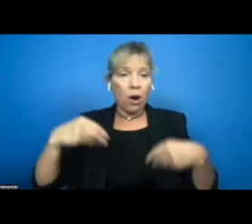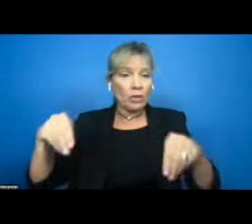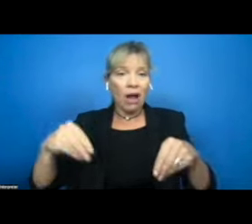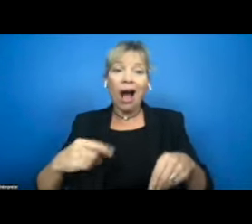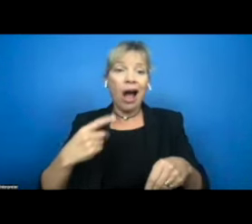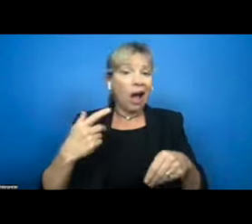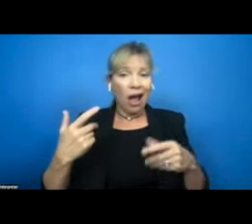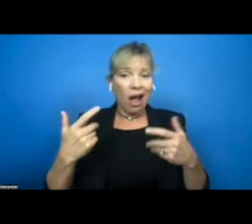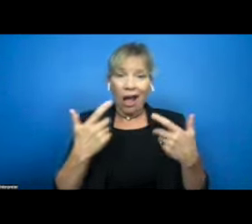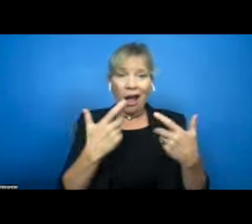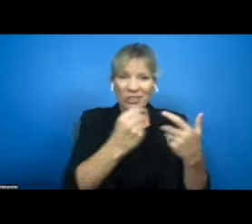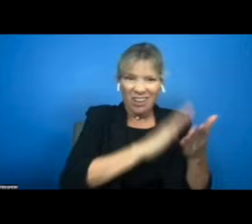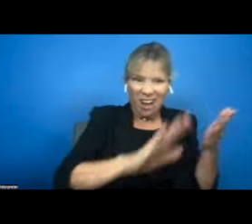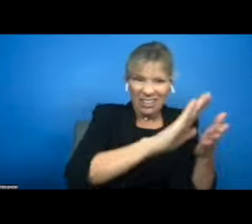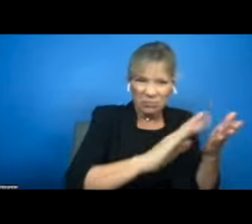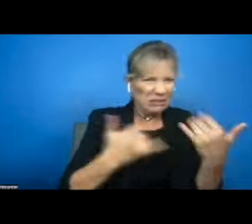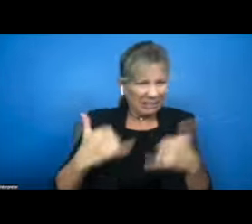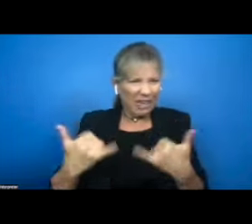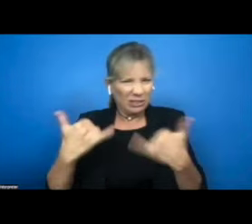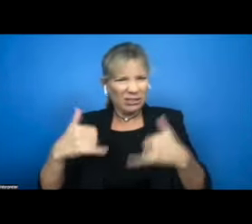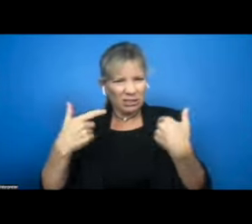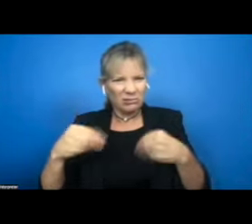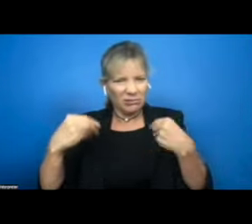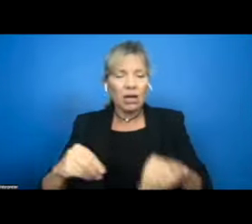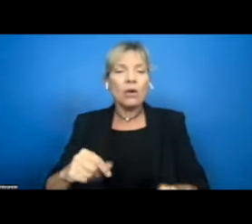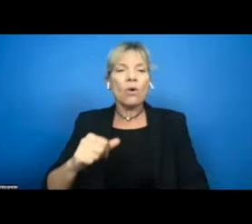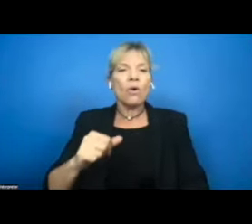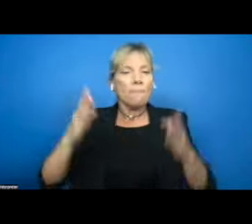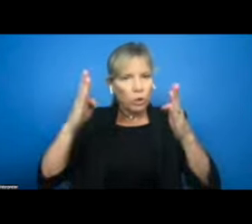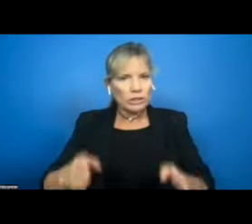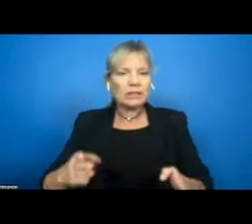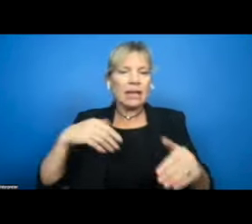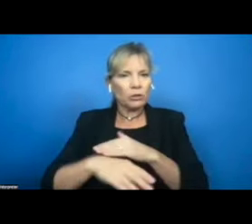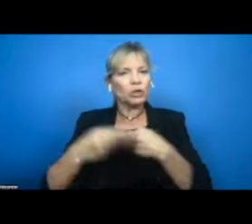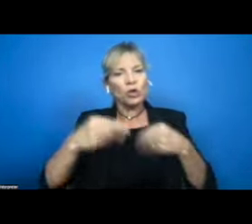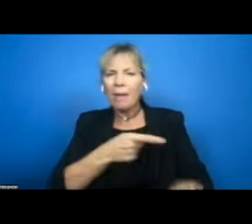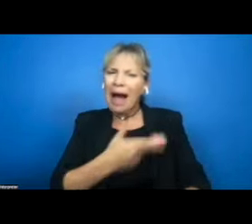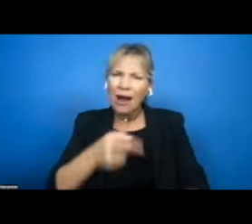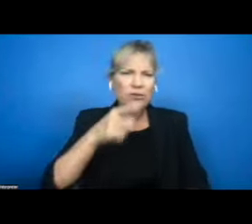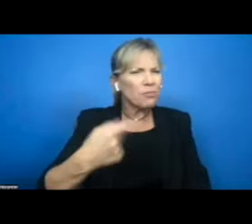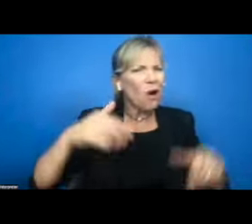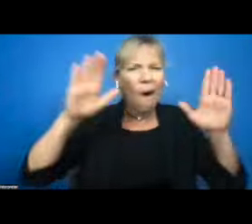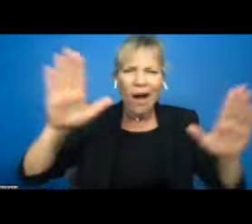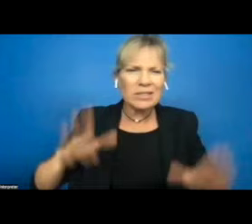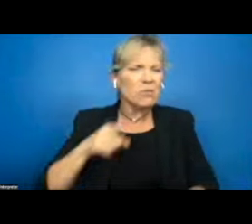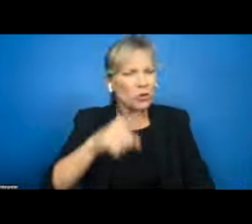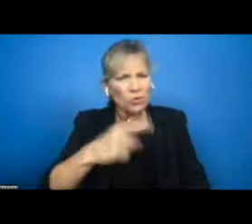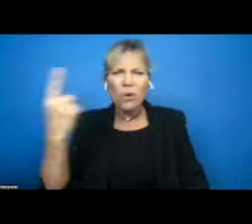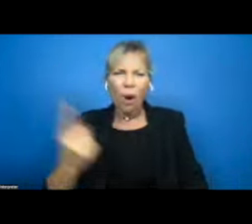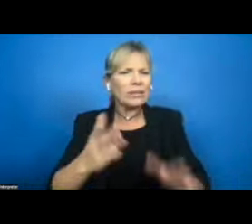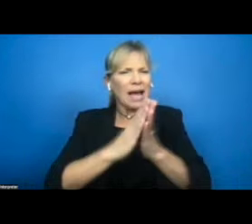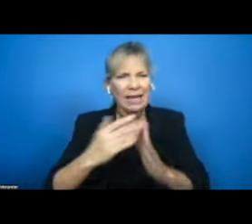college. Anyway, this person would come in the store. She's like, I'm going to hire you someday. You'd be awesome, you know, because you always ask